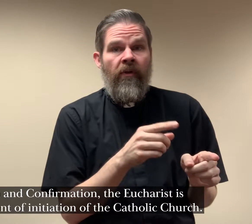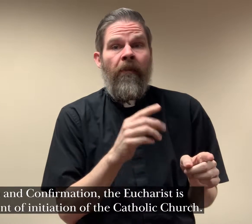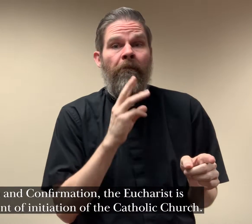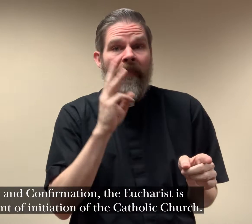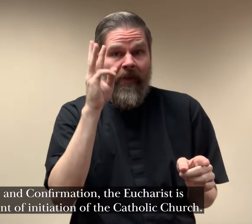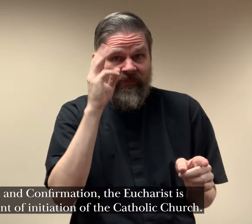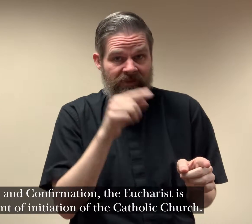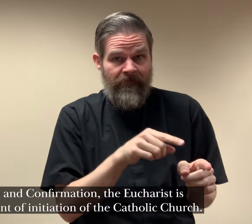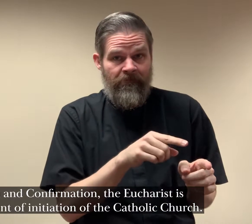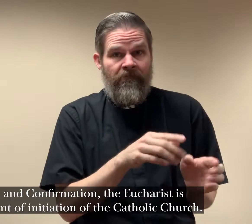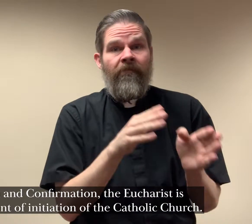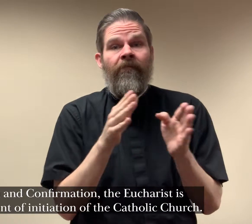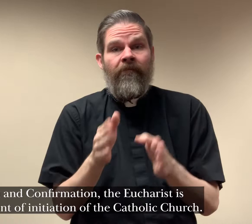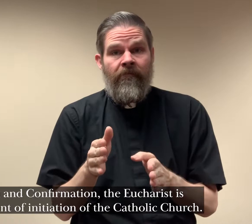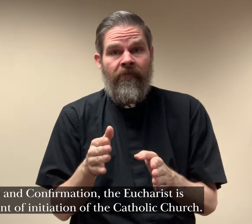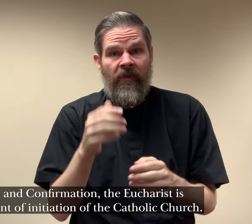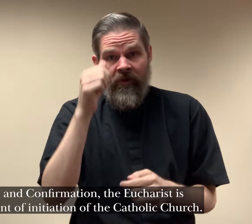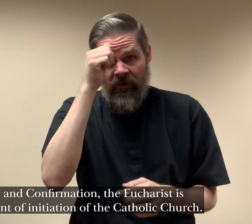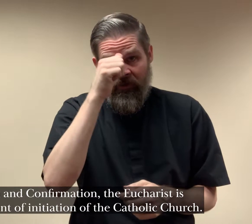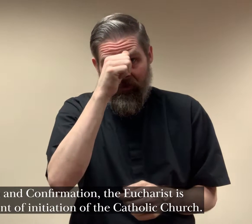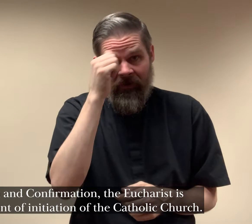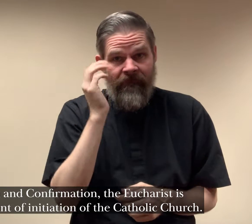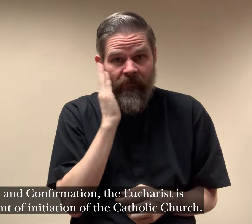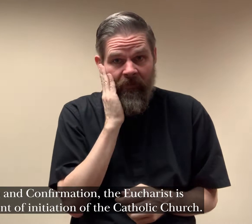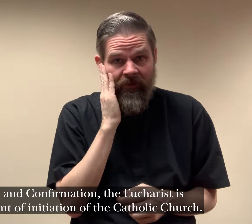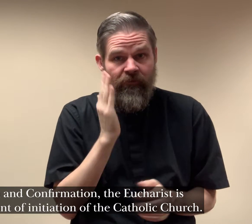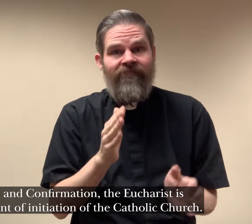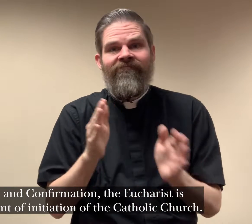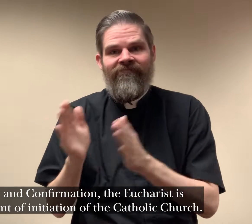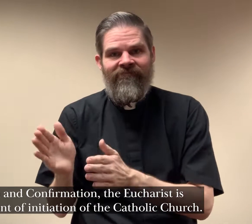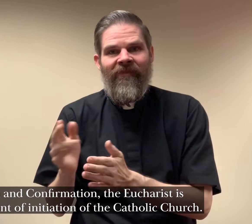sacrament of initiation of the Catholic Church.